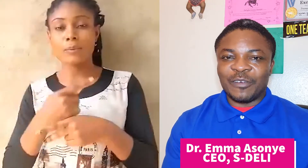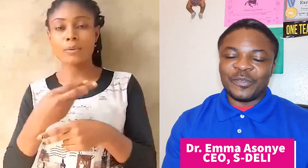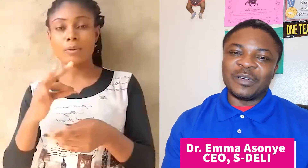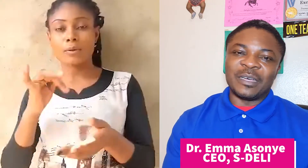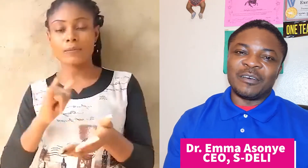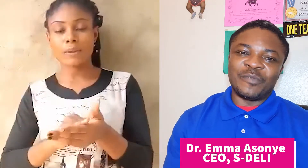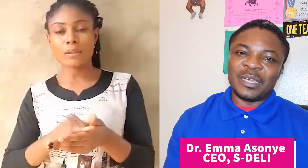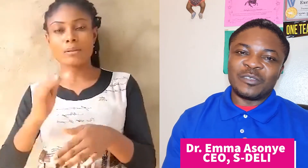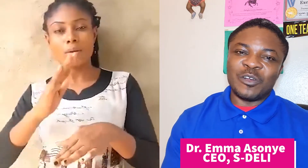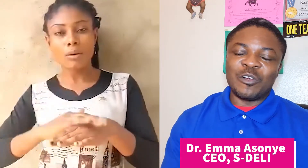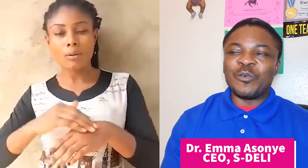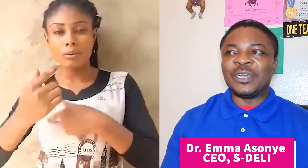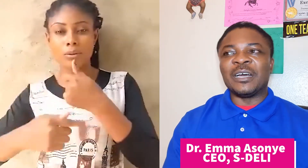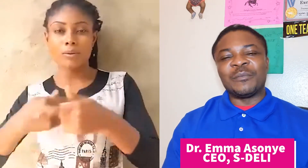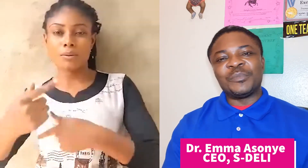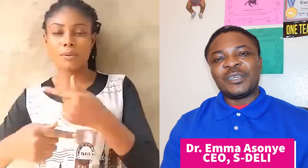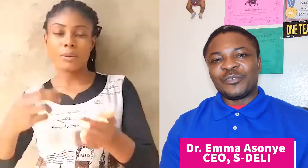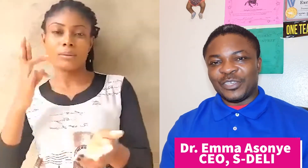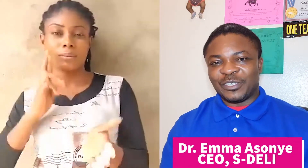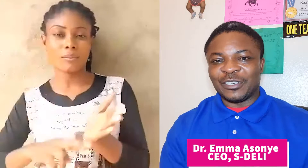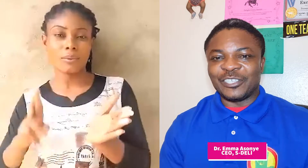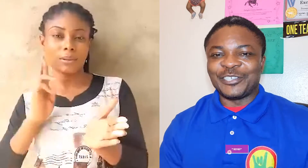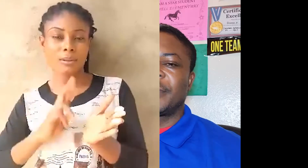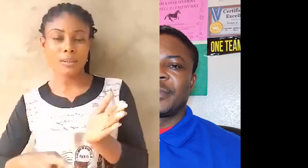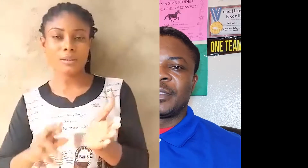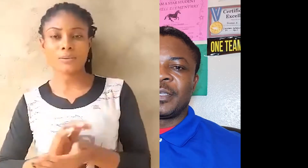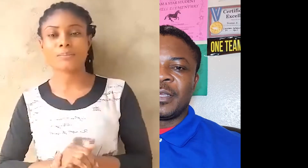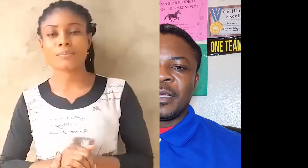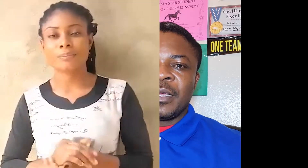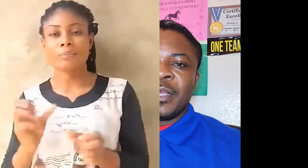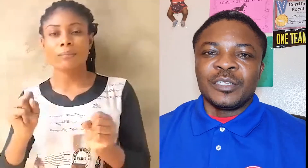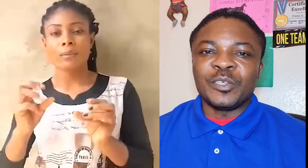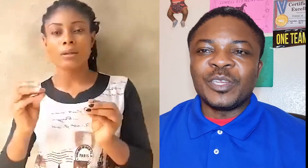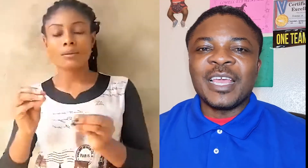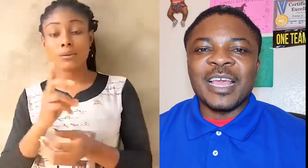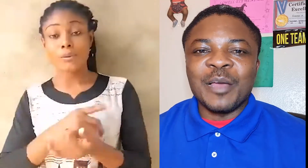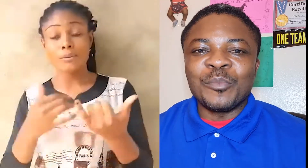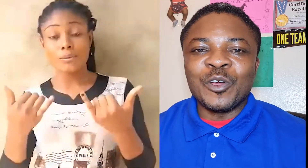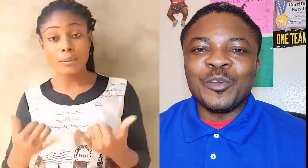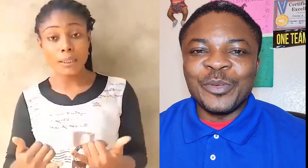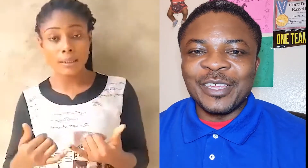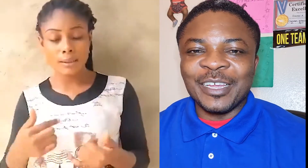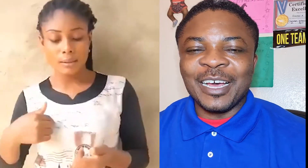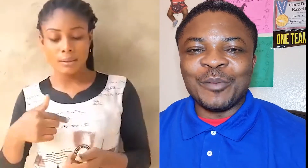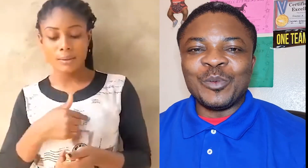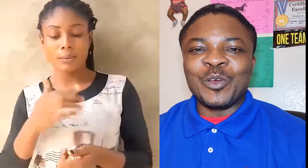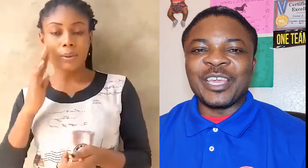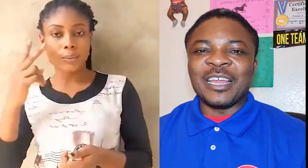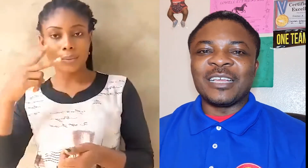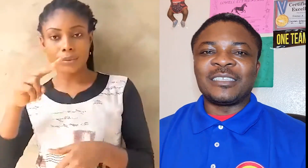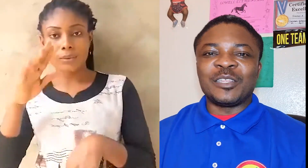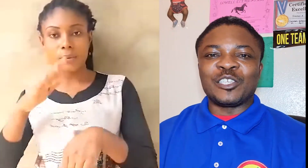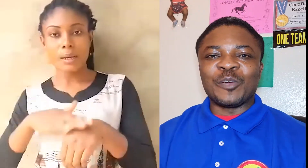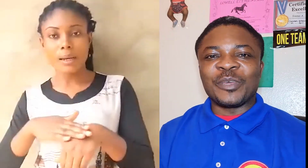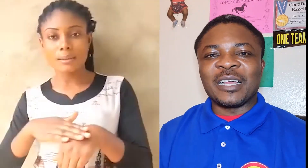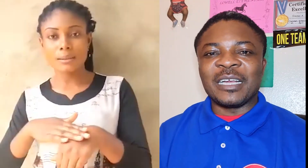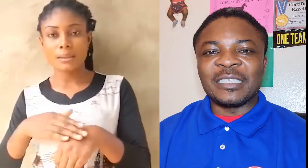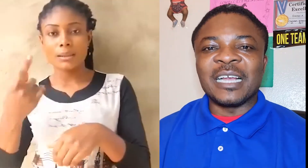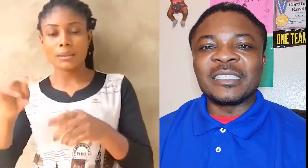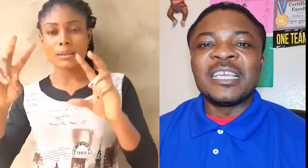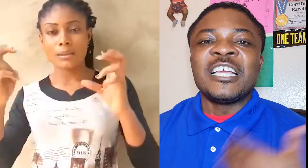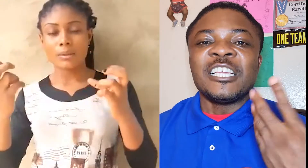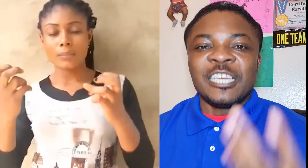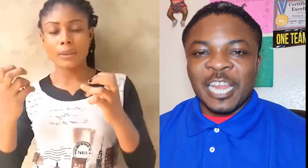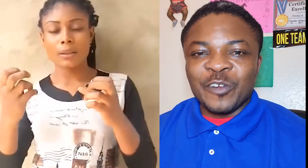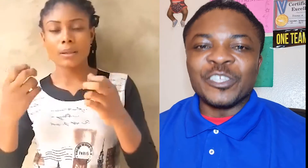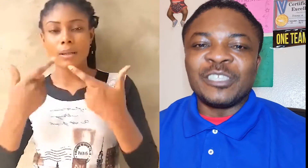products of that ongoing research. So today I'm going to be looking at the topic I